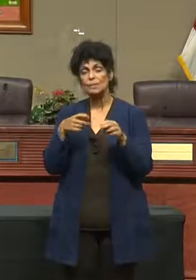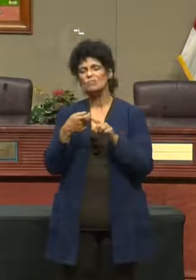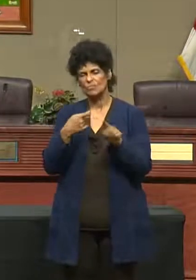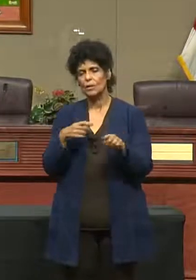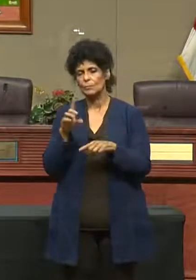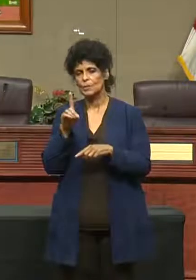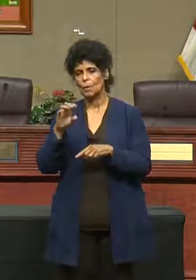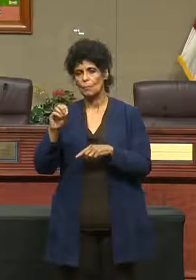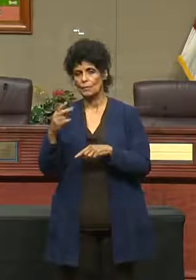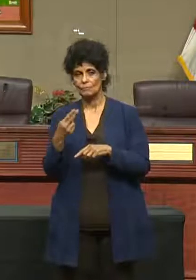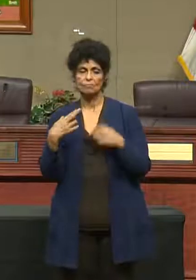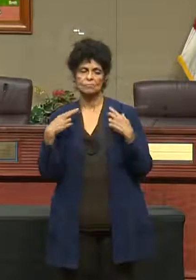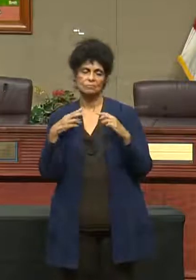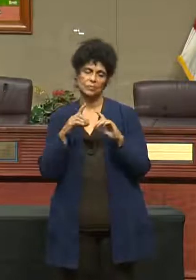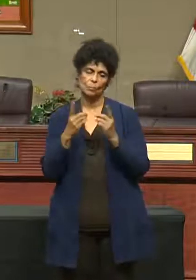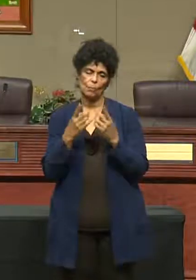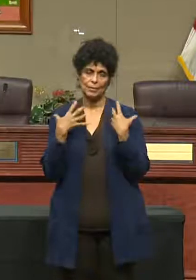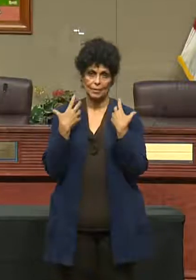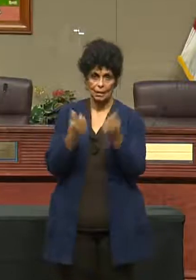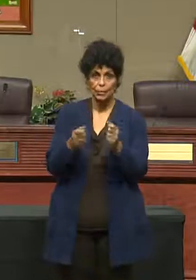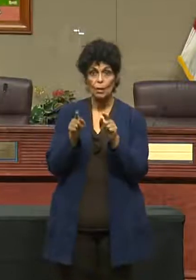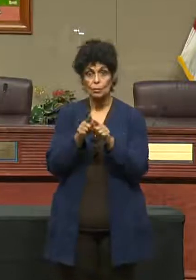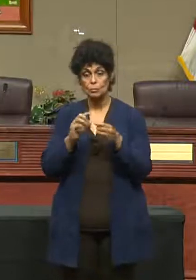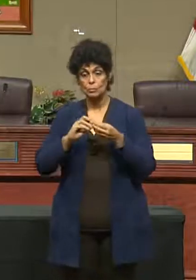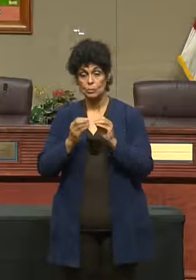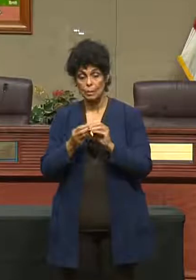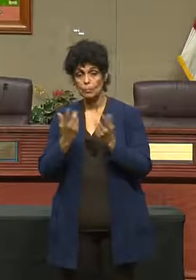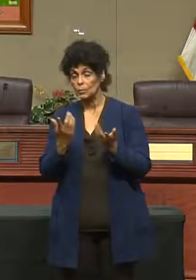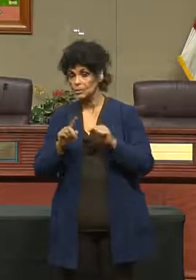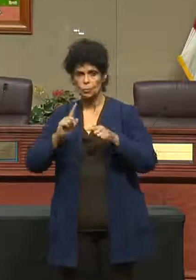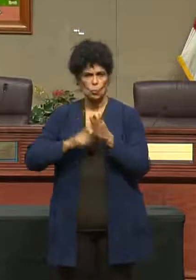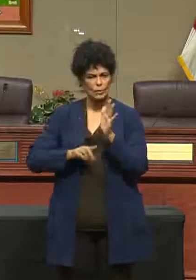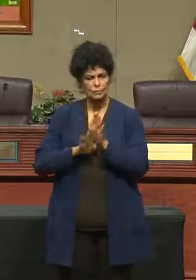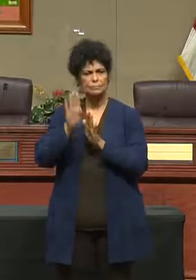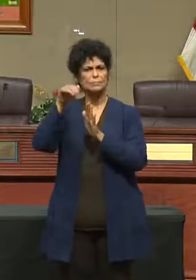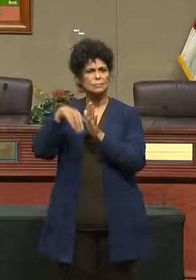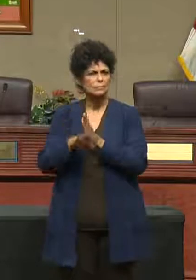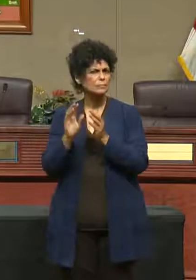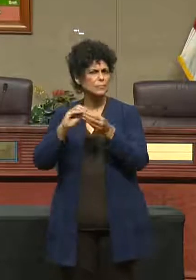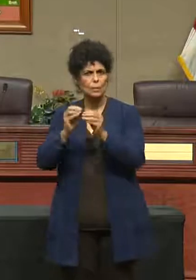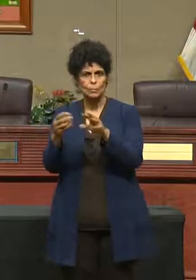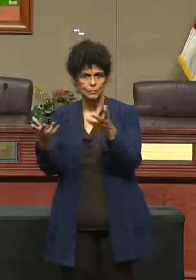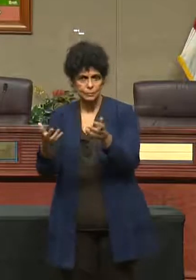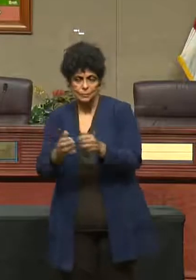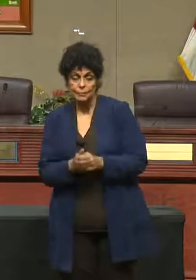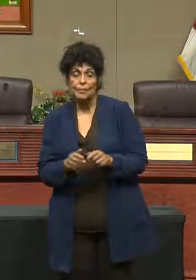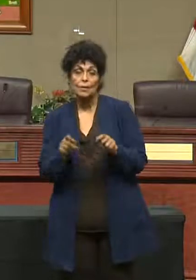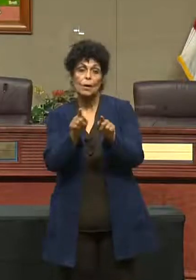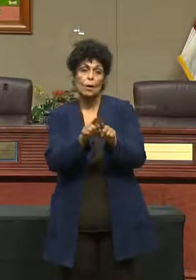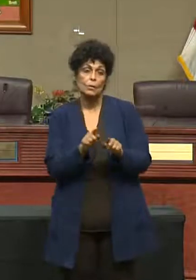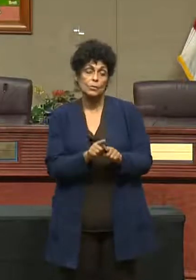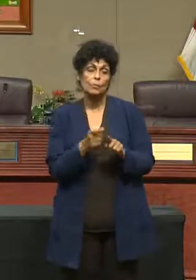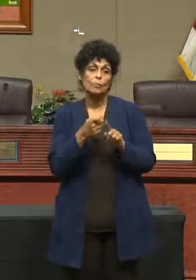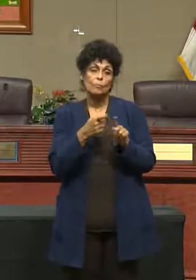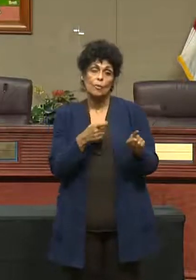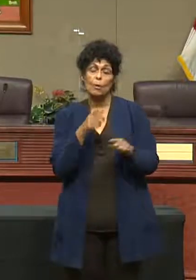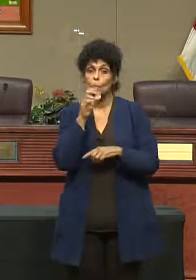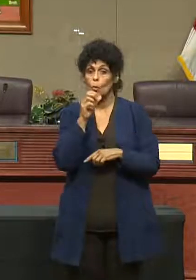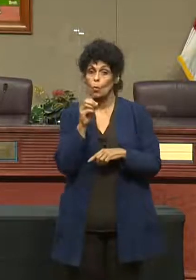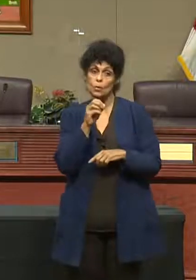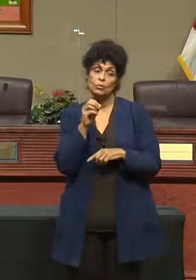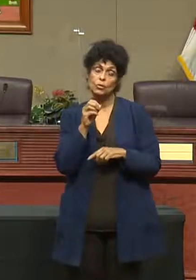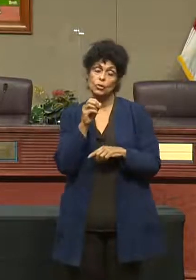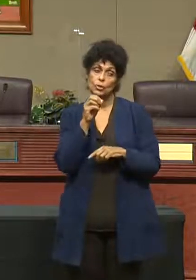well as COVID-19 trending in our area. Dr. Thomas Prince from the Florida Department of Health in Orange County will be here